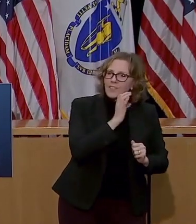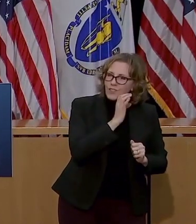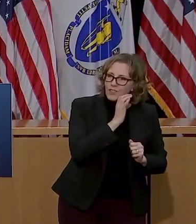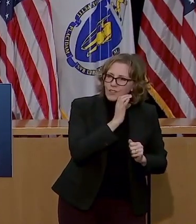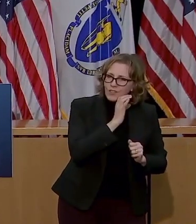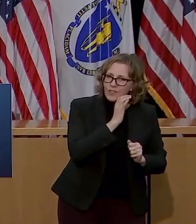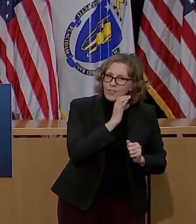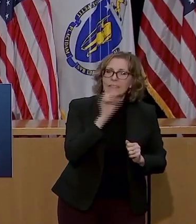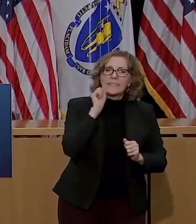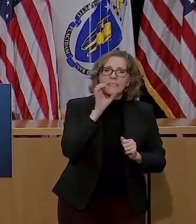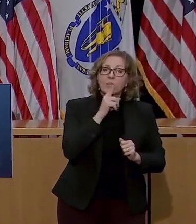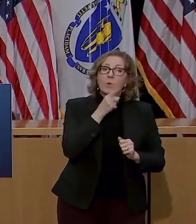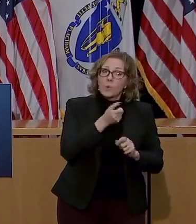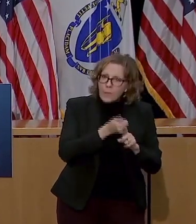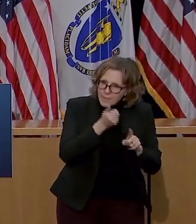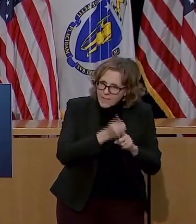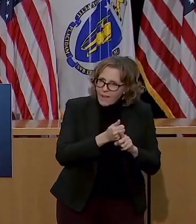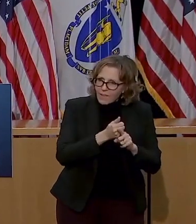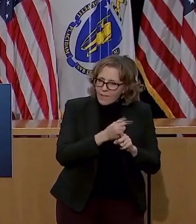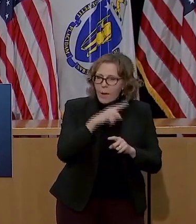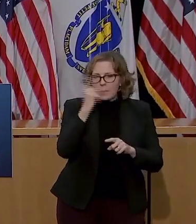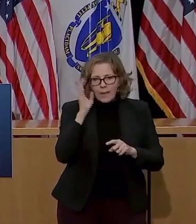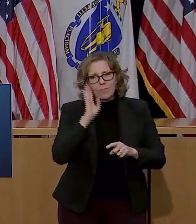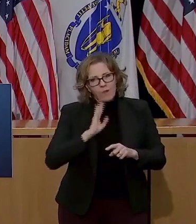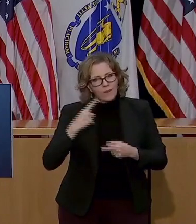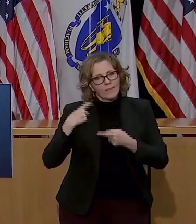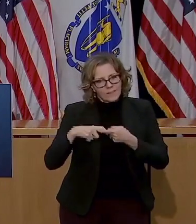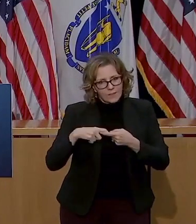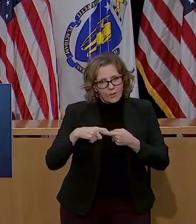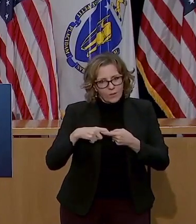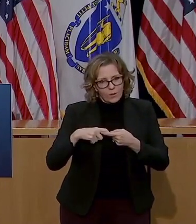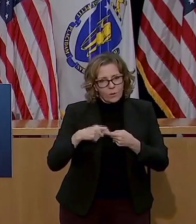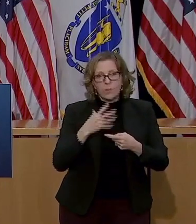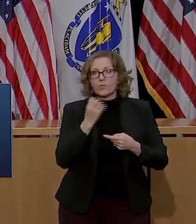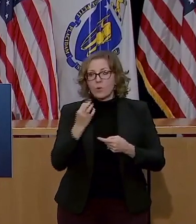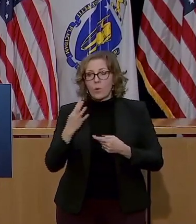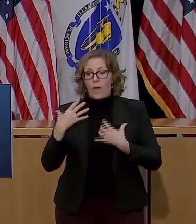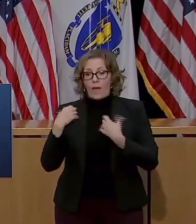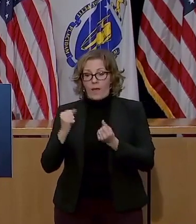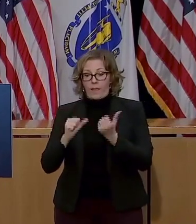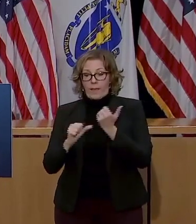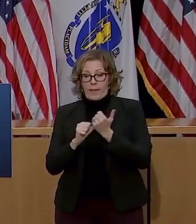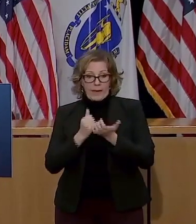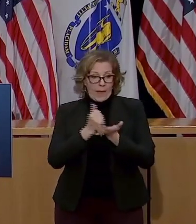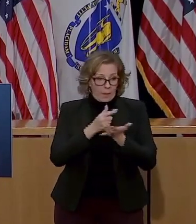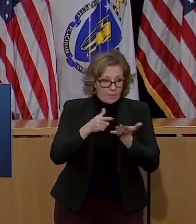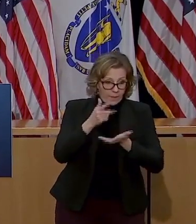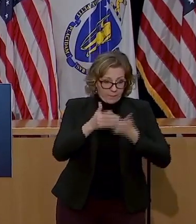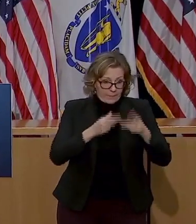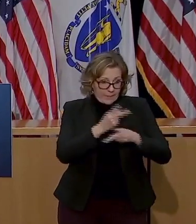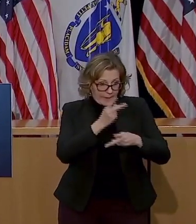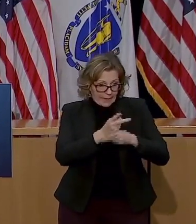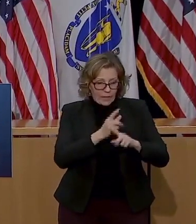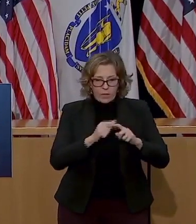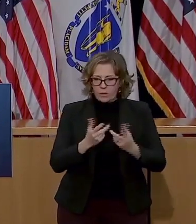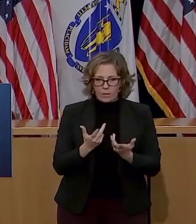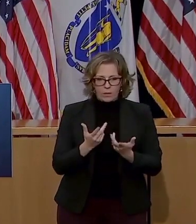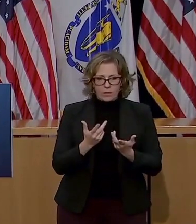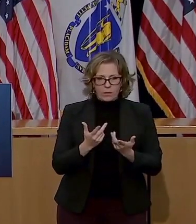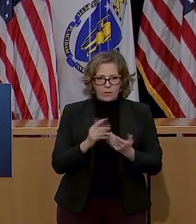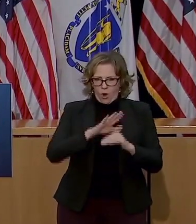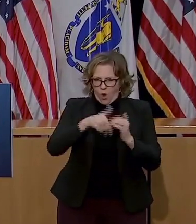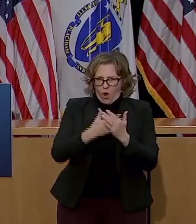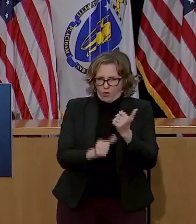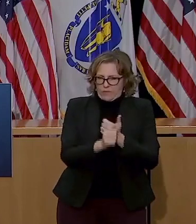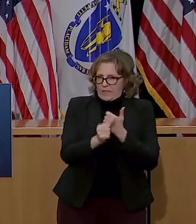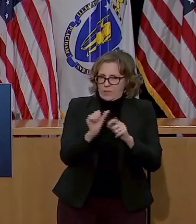have health issues that those home health aides are helping them deal with. So having those folks get vaccinated by definition will make things better